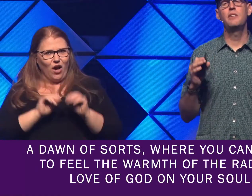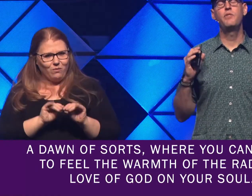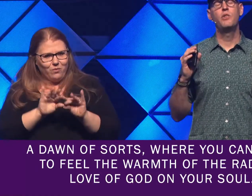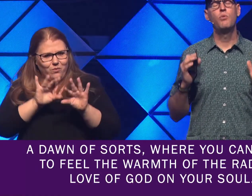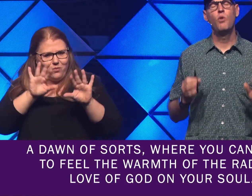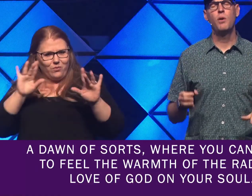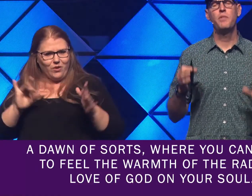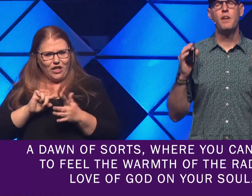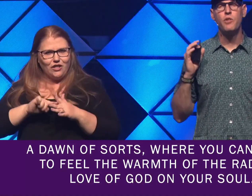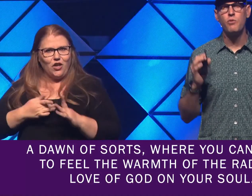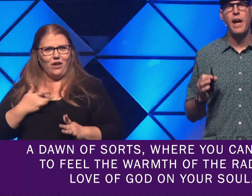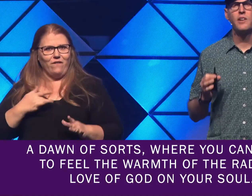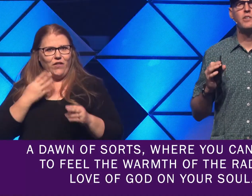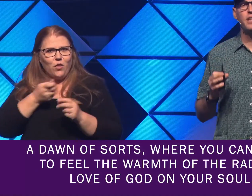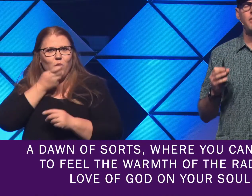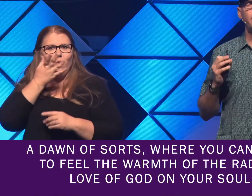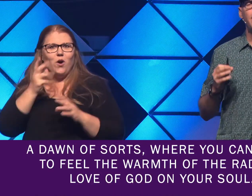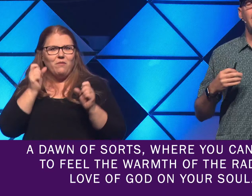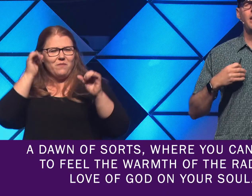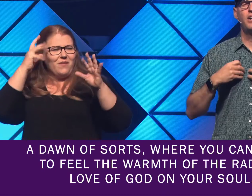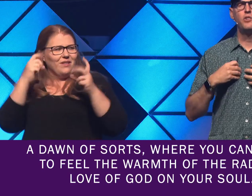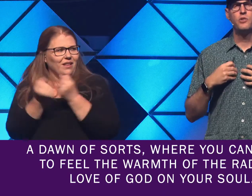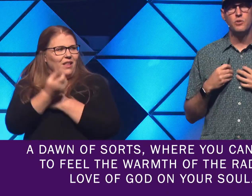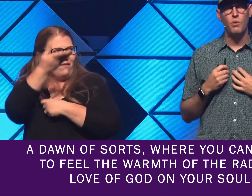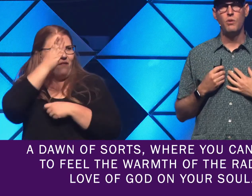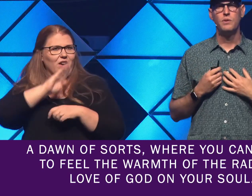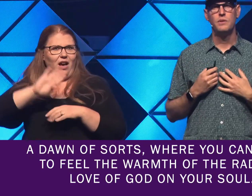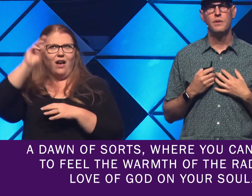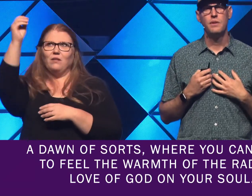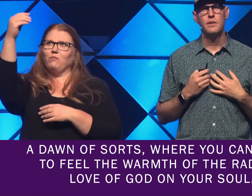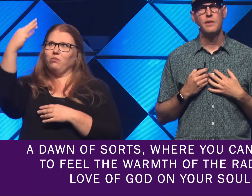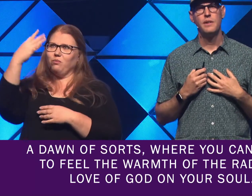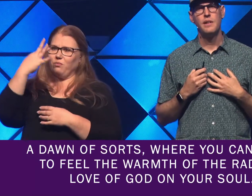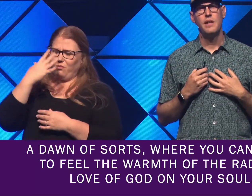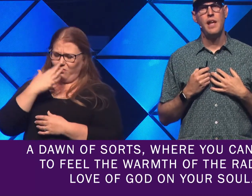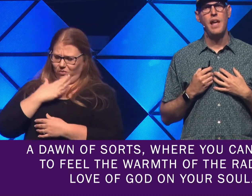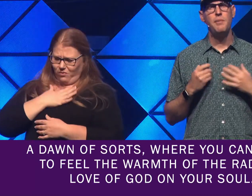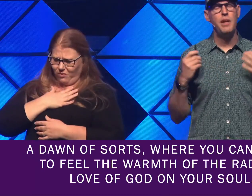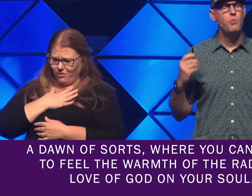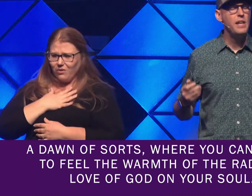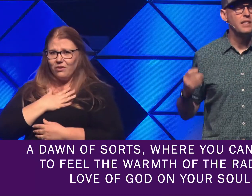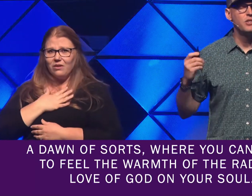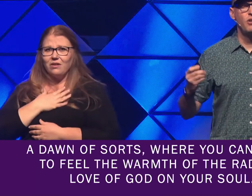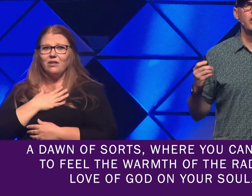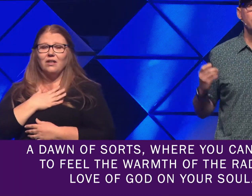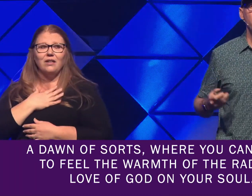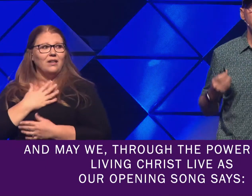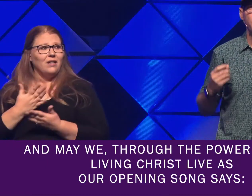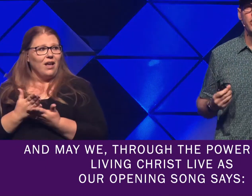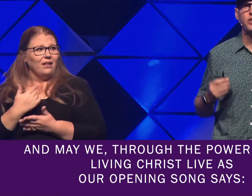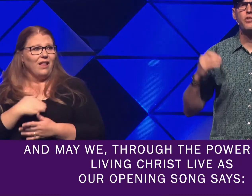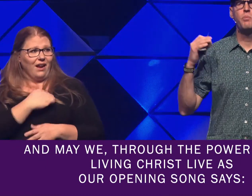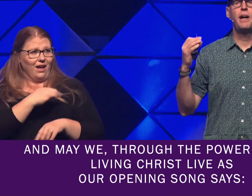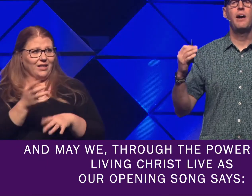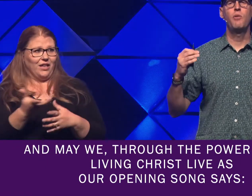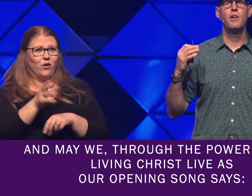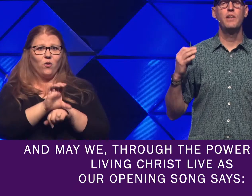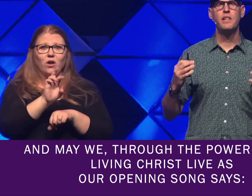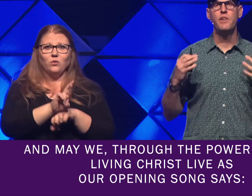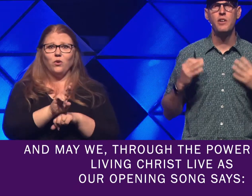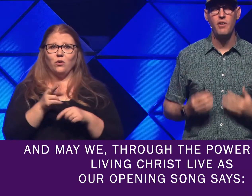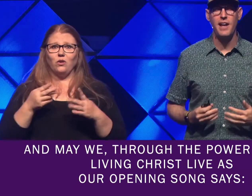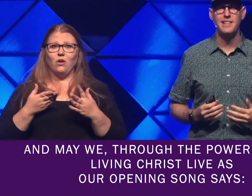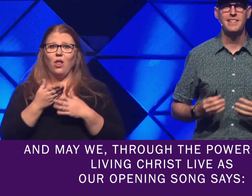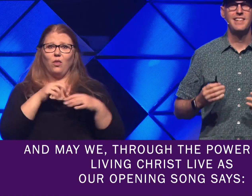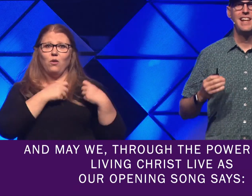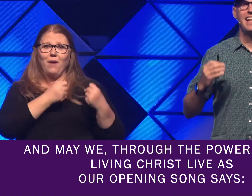can begin to feel the warmth of the radical love of God on your soul. And may we as Crossroads Church, through the power of the